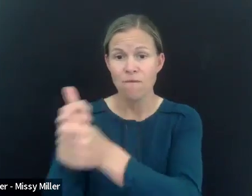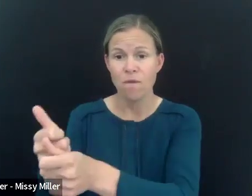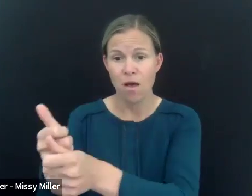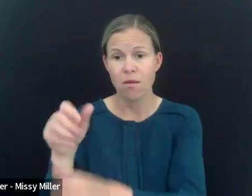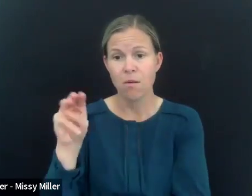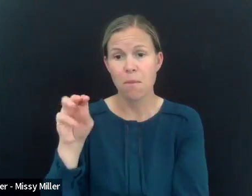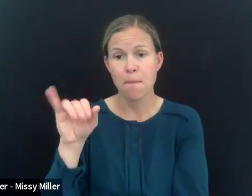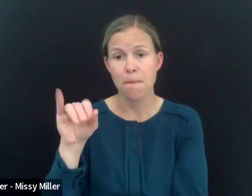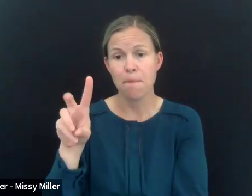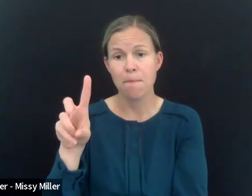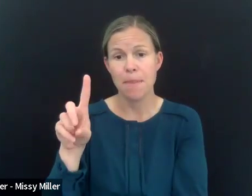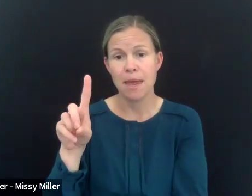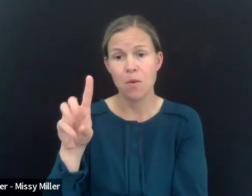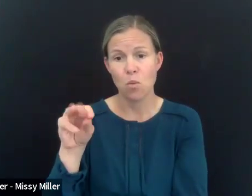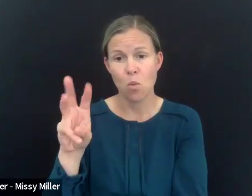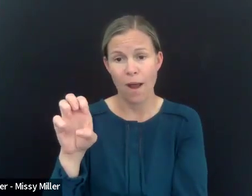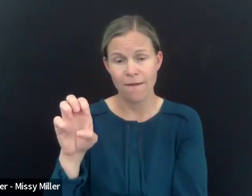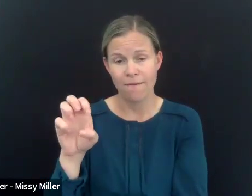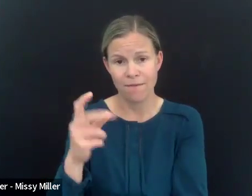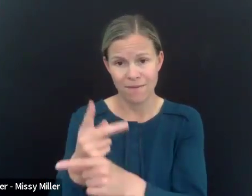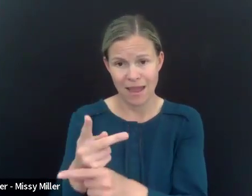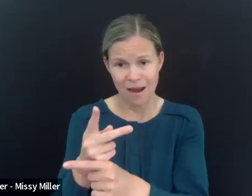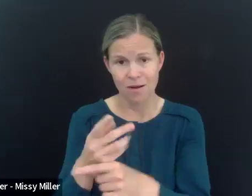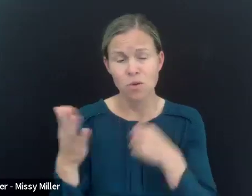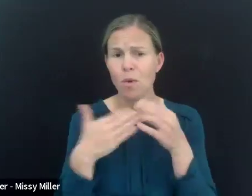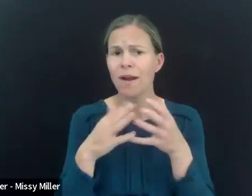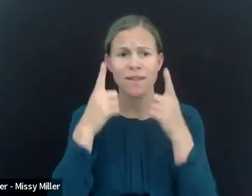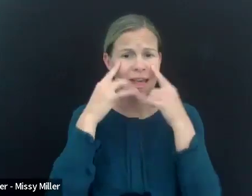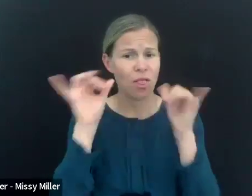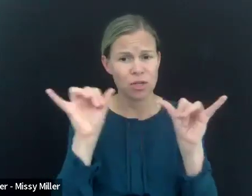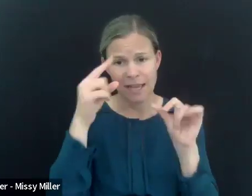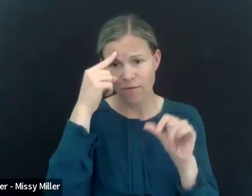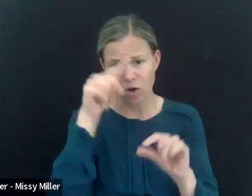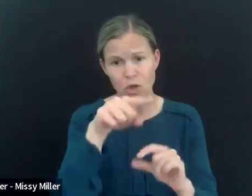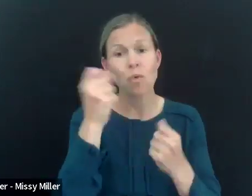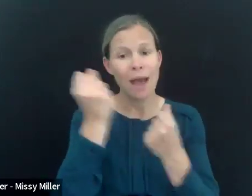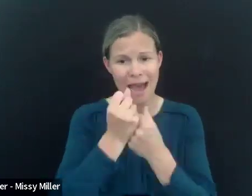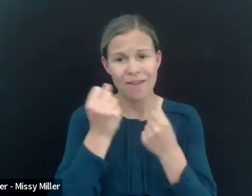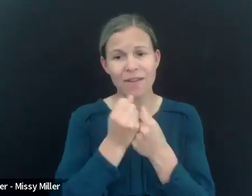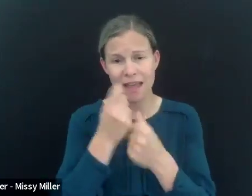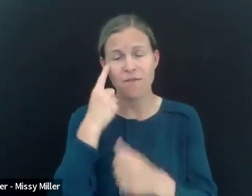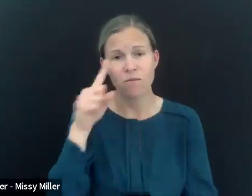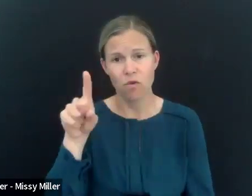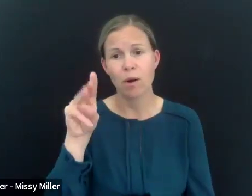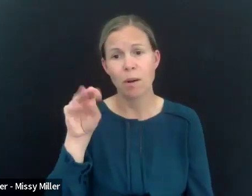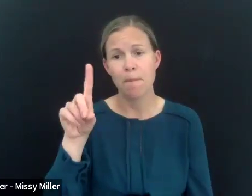care. So whatever that looks like to you, start advocating for midwives.